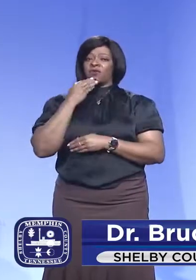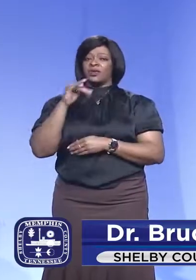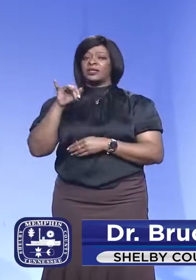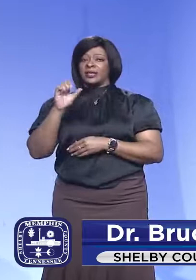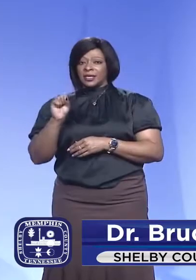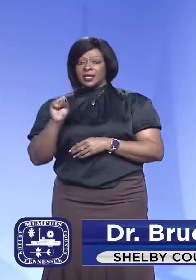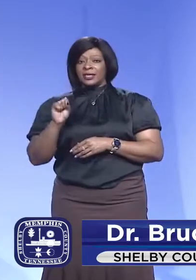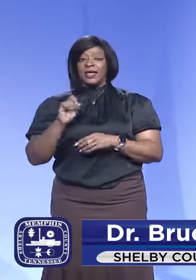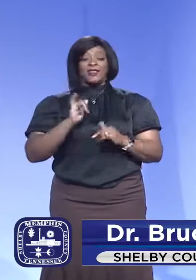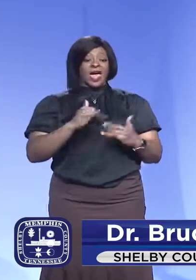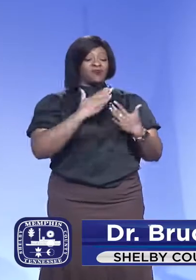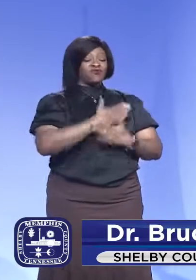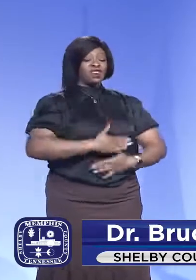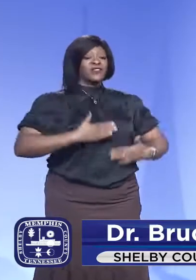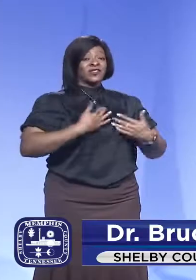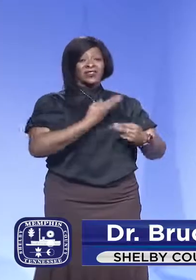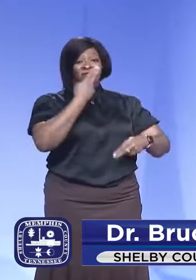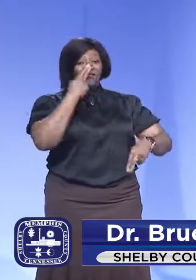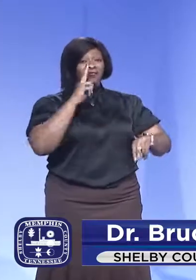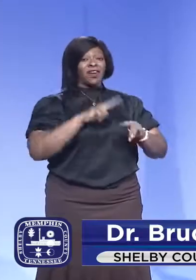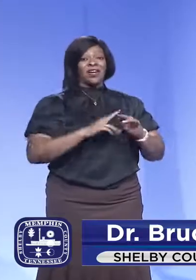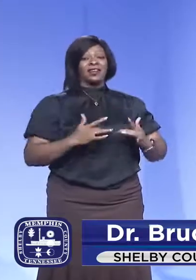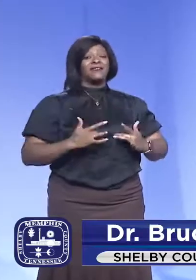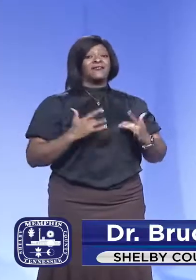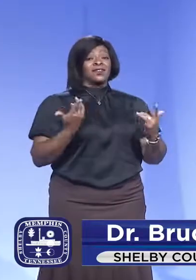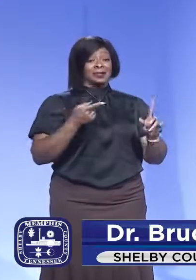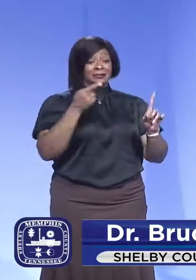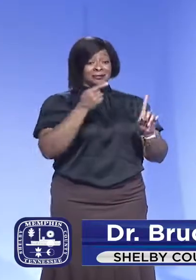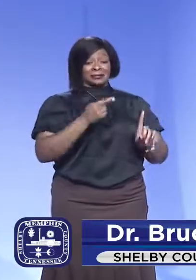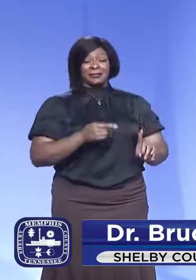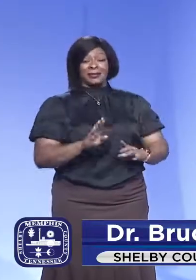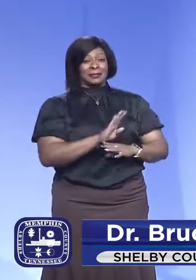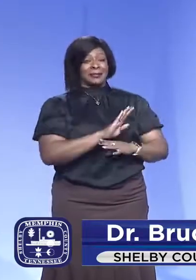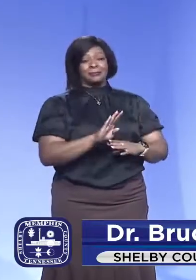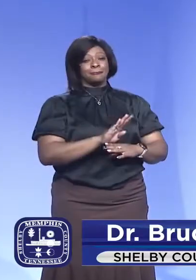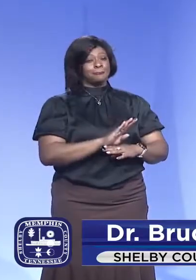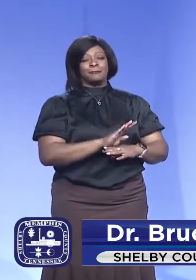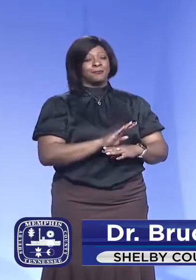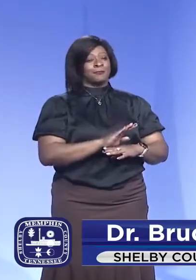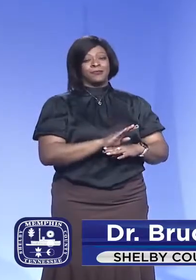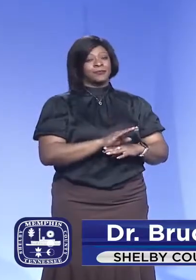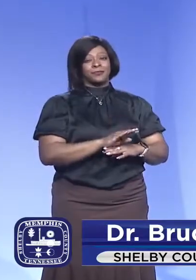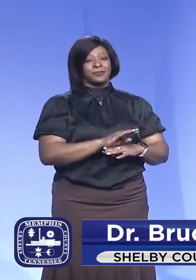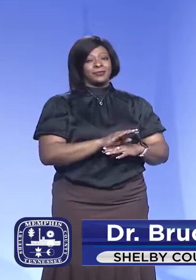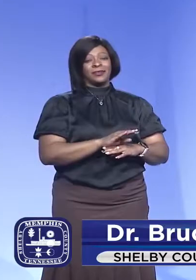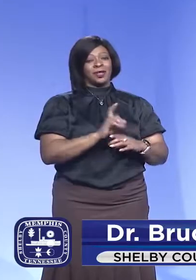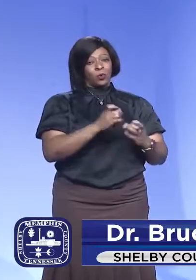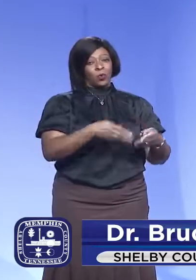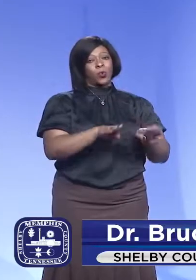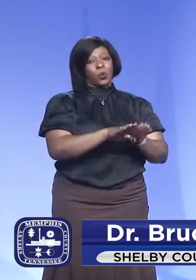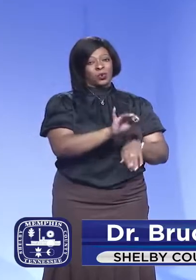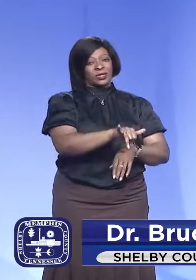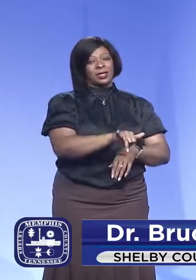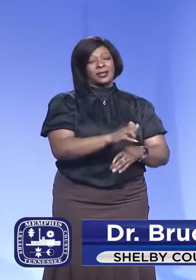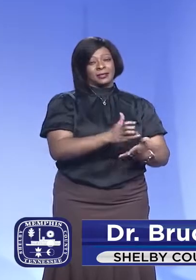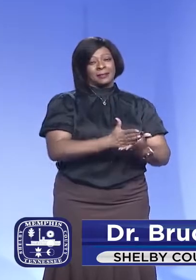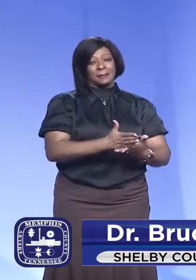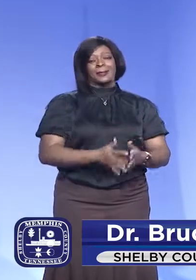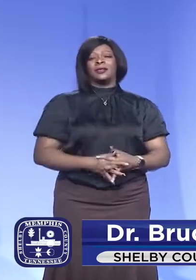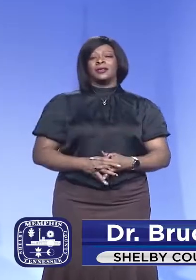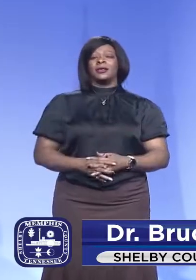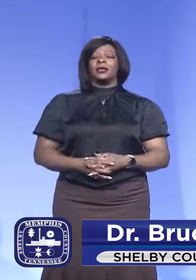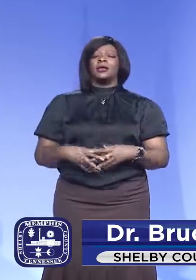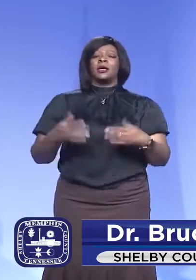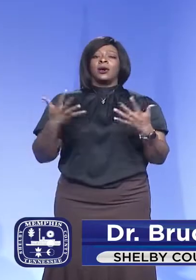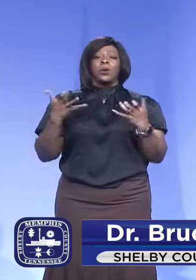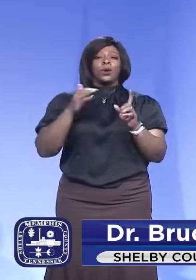the recreation and entertainment aspect of the business that is currently closed. Also,